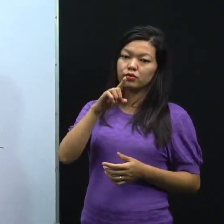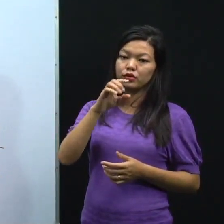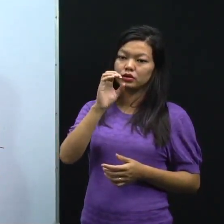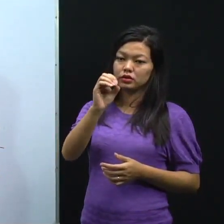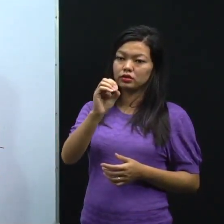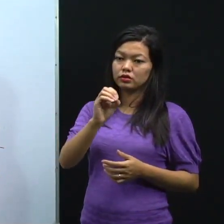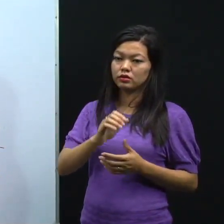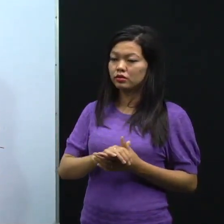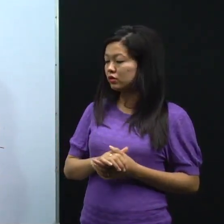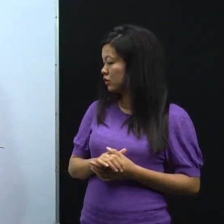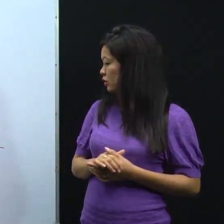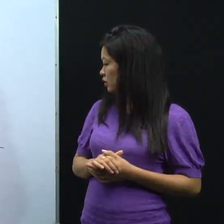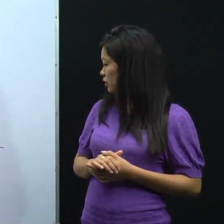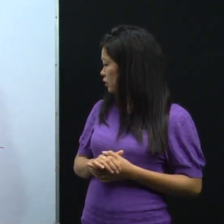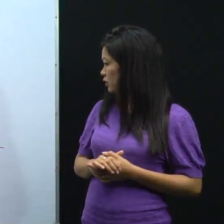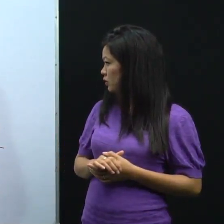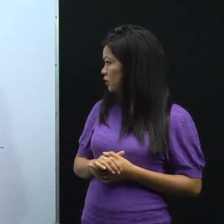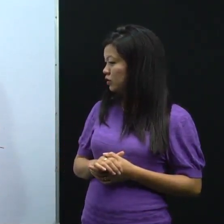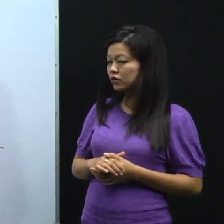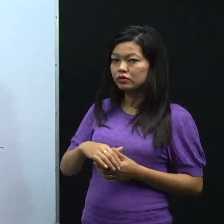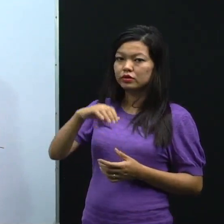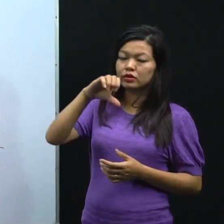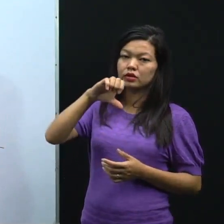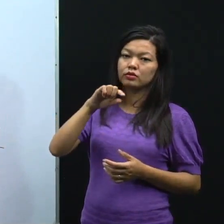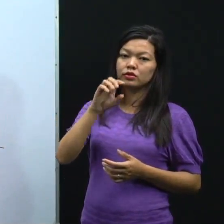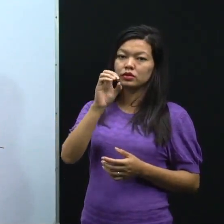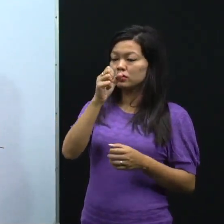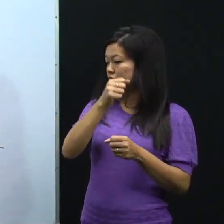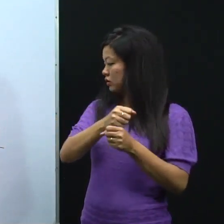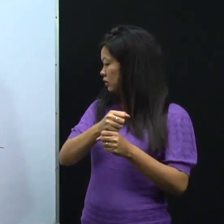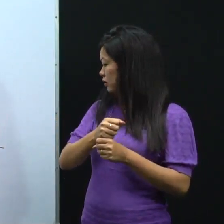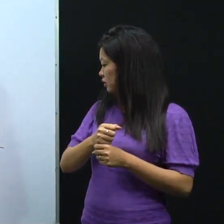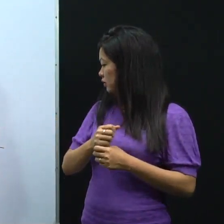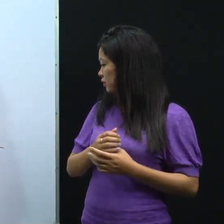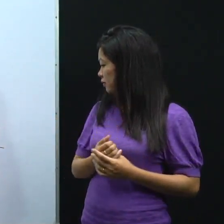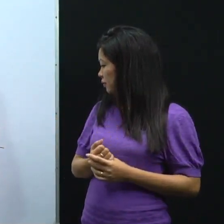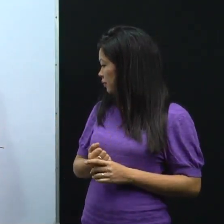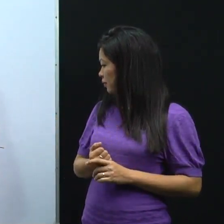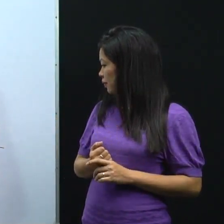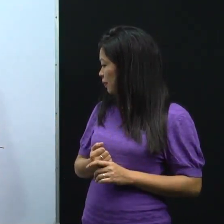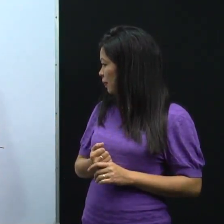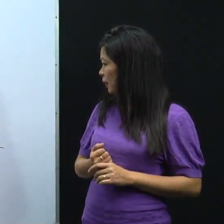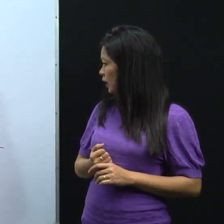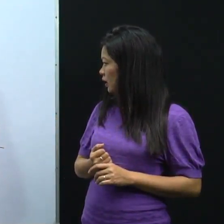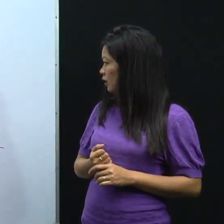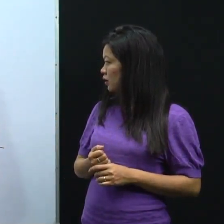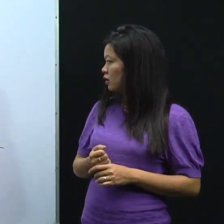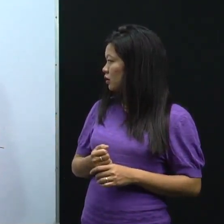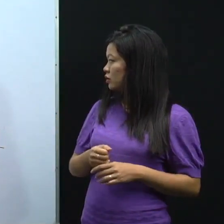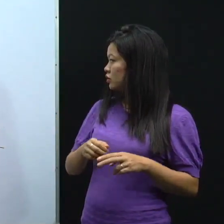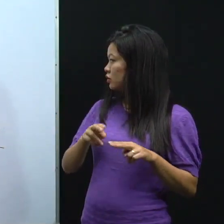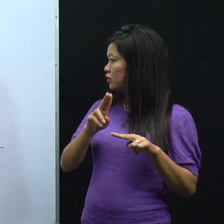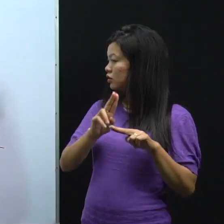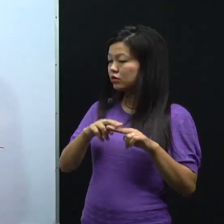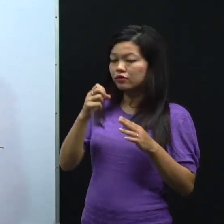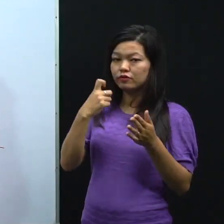this much. So this is how we calculate the moles and the mass using this formula, okay?